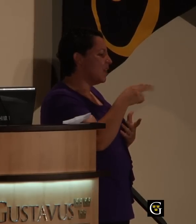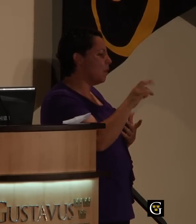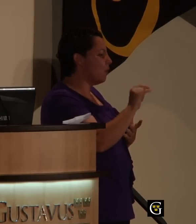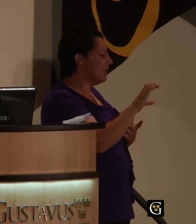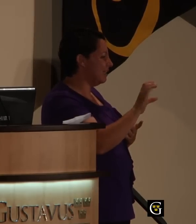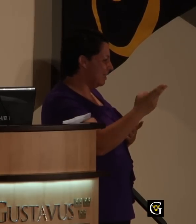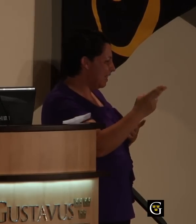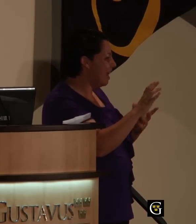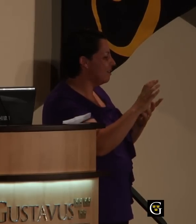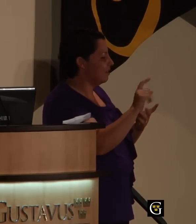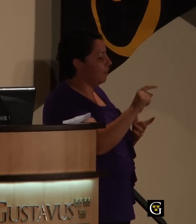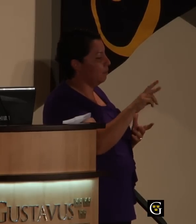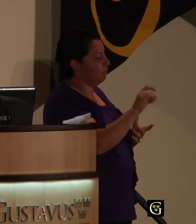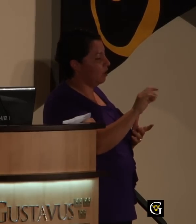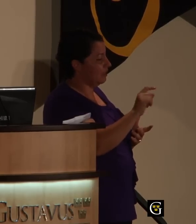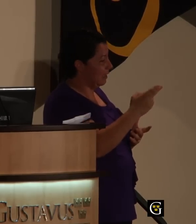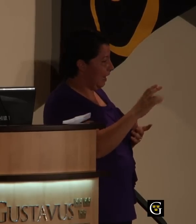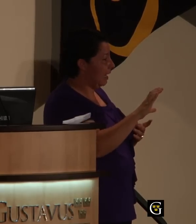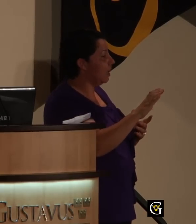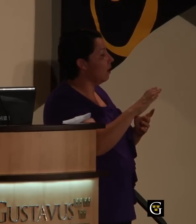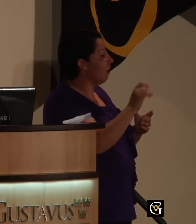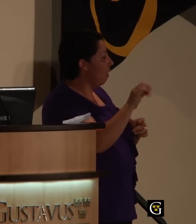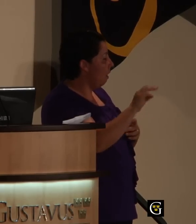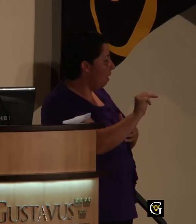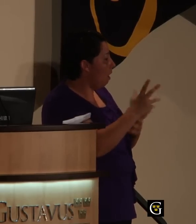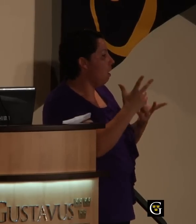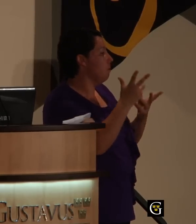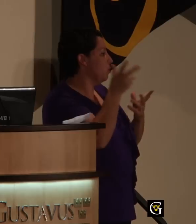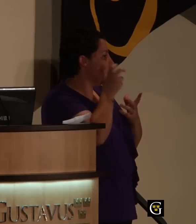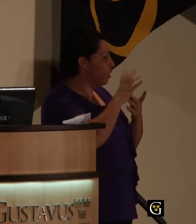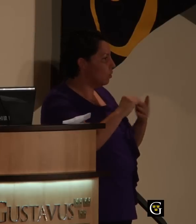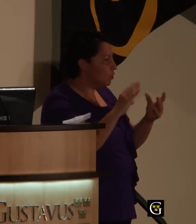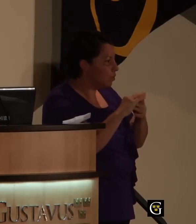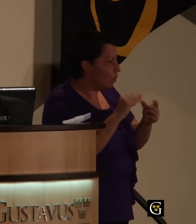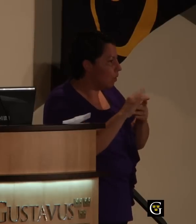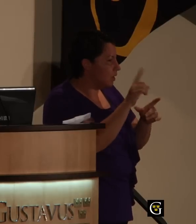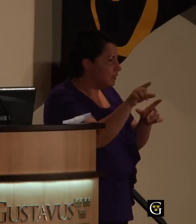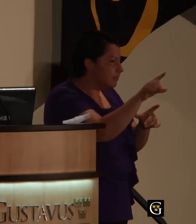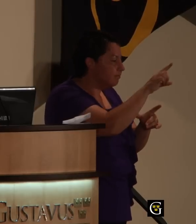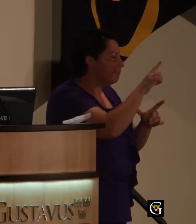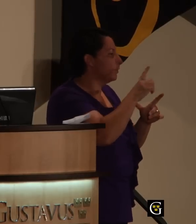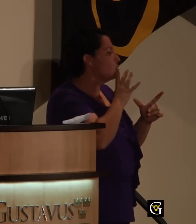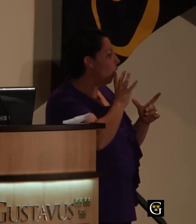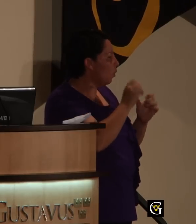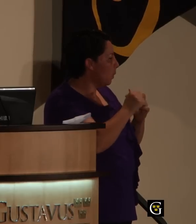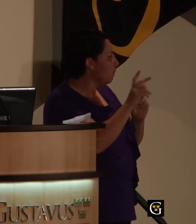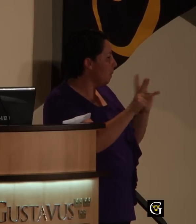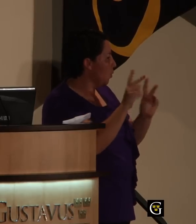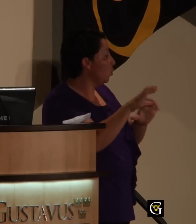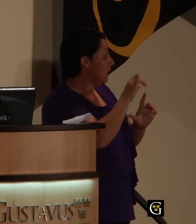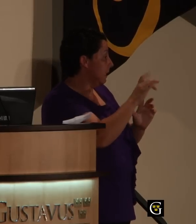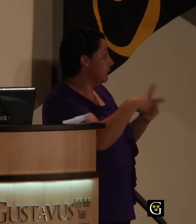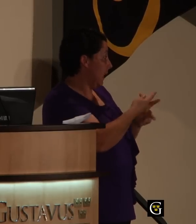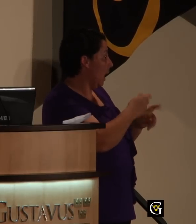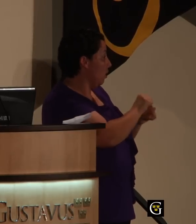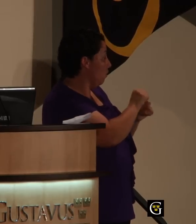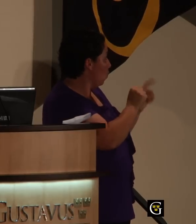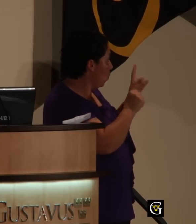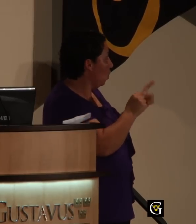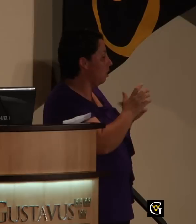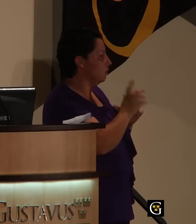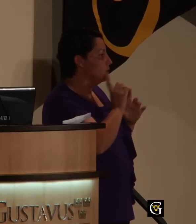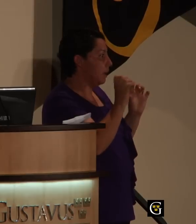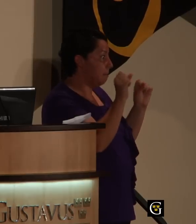the story should come up. I went to labs around the country and talked to the people doing this kind of work. So this shows that we are starting